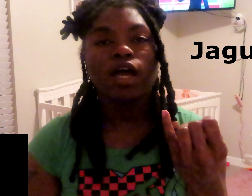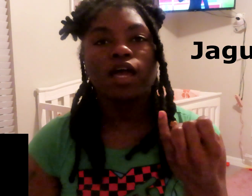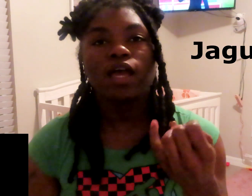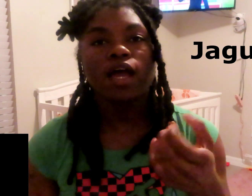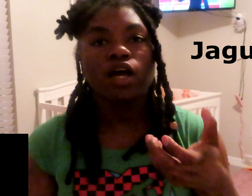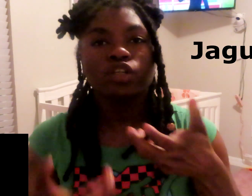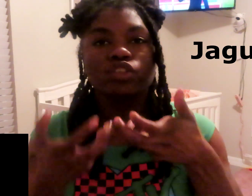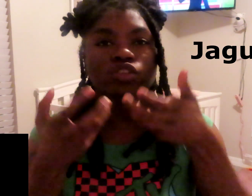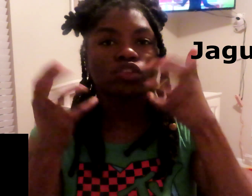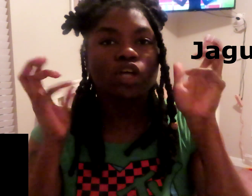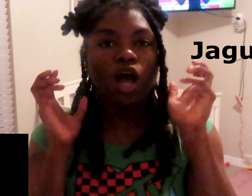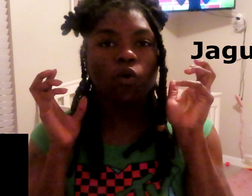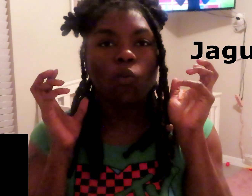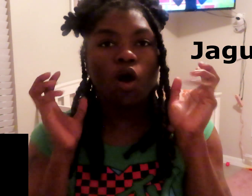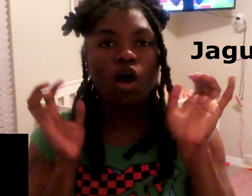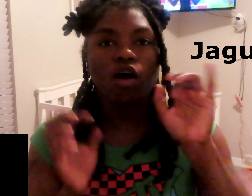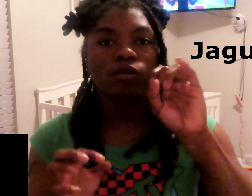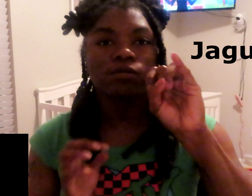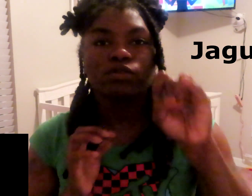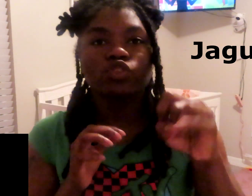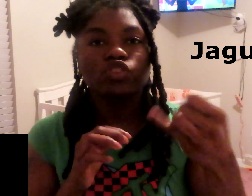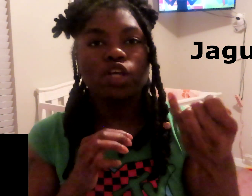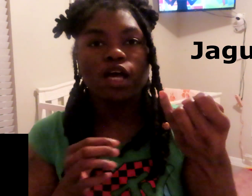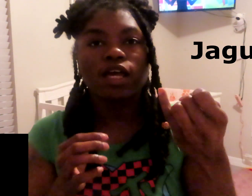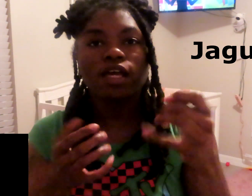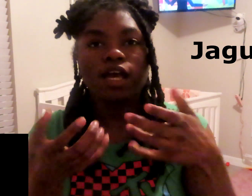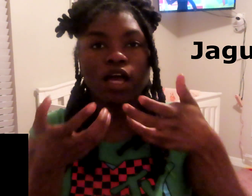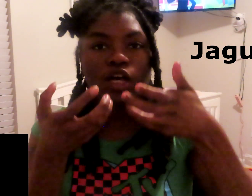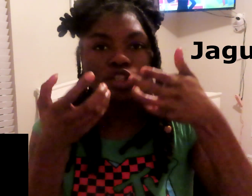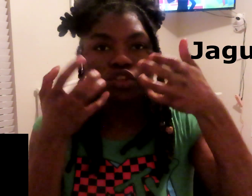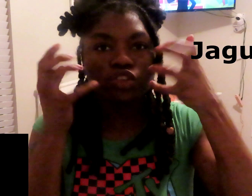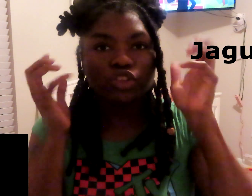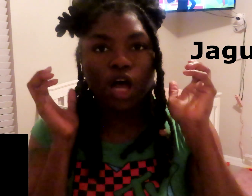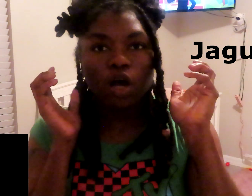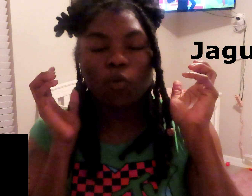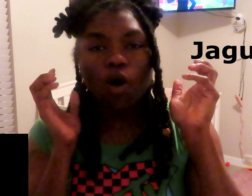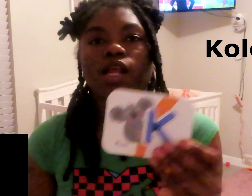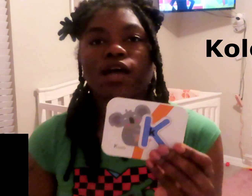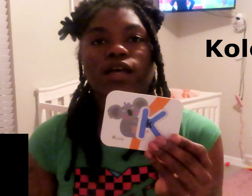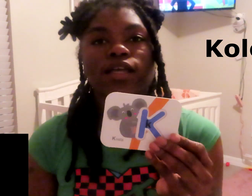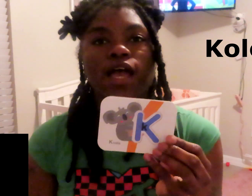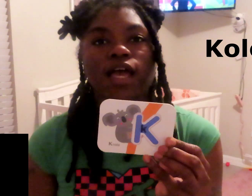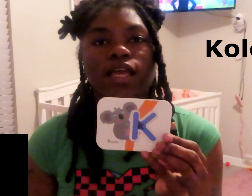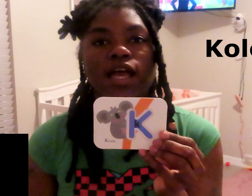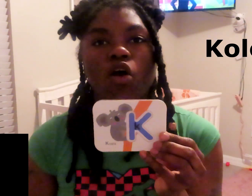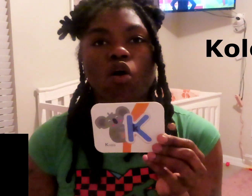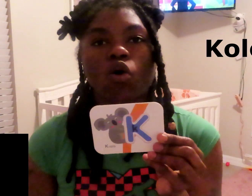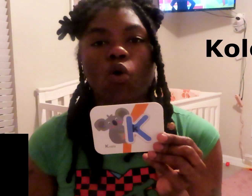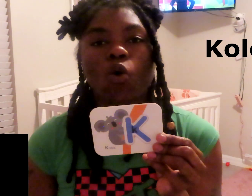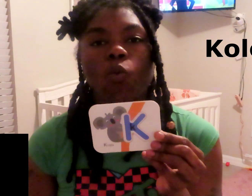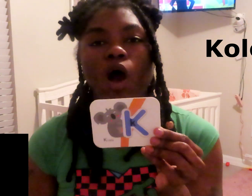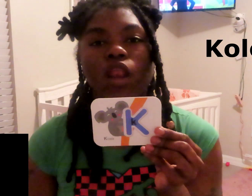J. Jaguar. J. Jaguar. K.